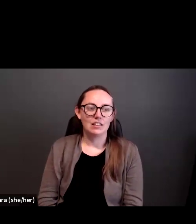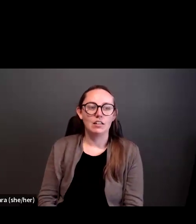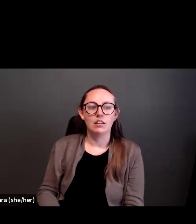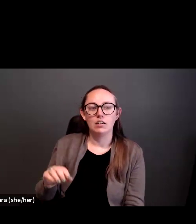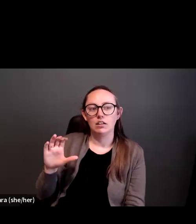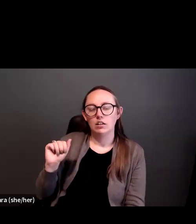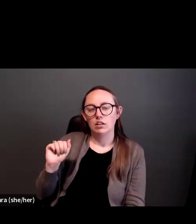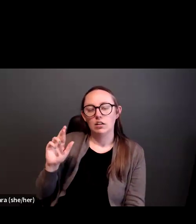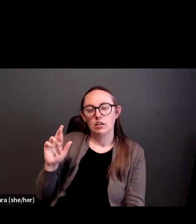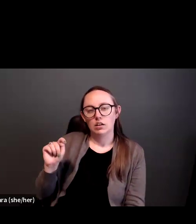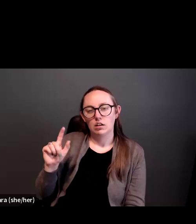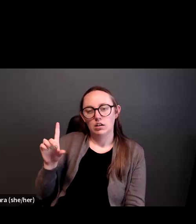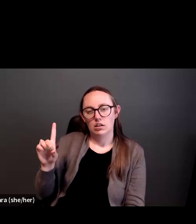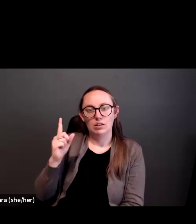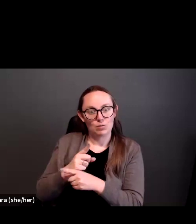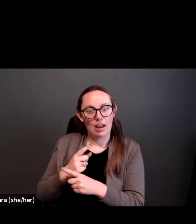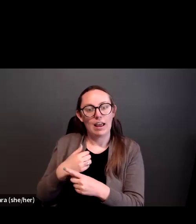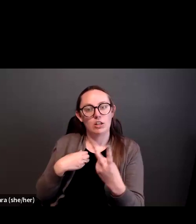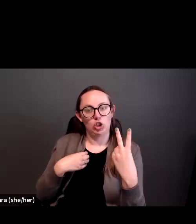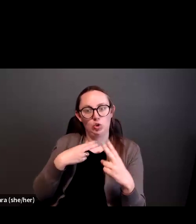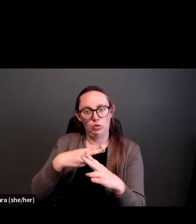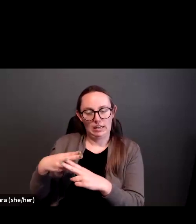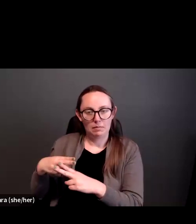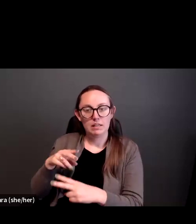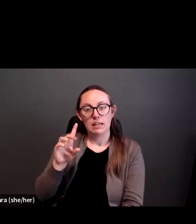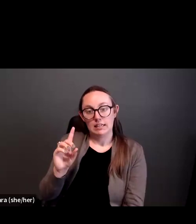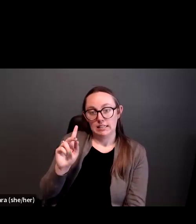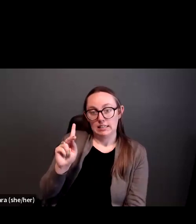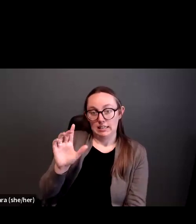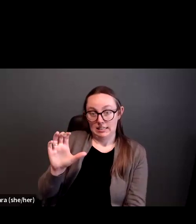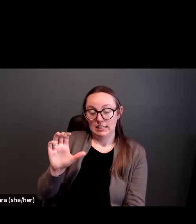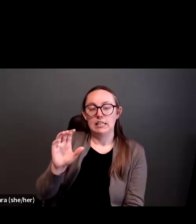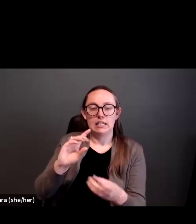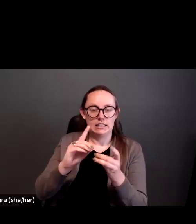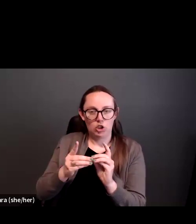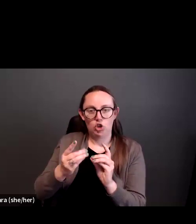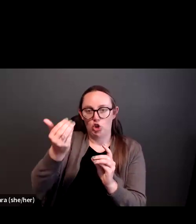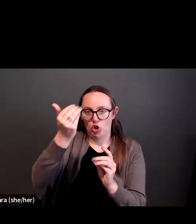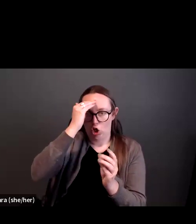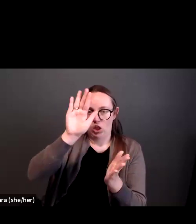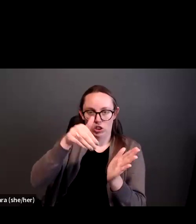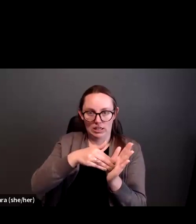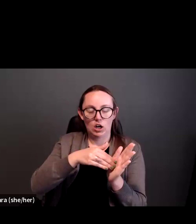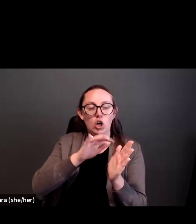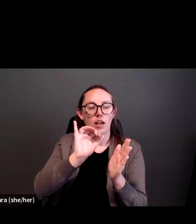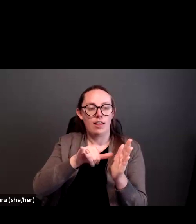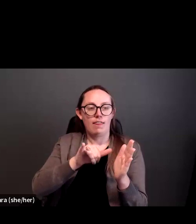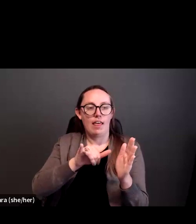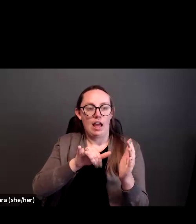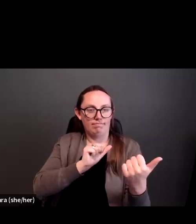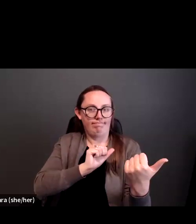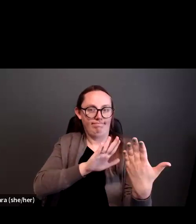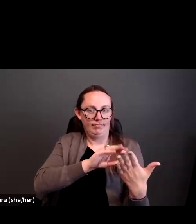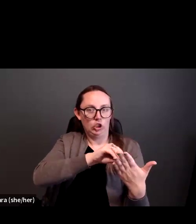So we have the Digital Knowledge Center, which is the student-facing side. We help students with their digital projects. And then we have Digital Learning